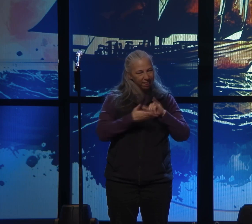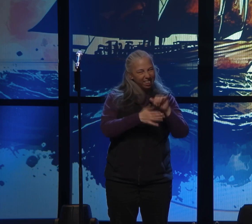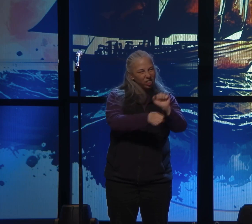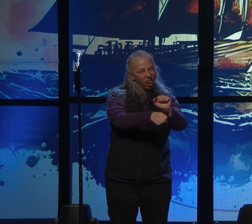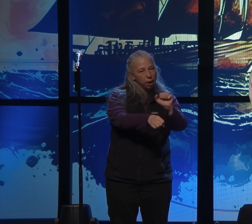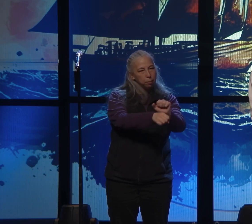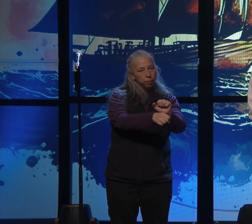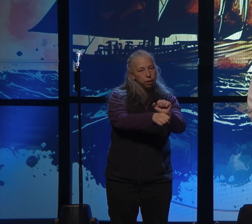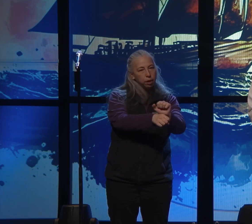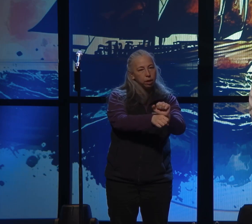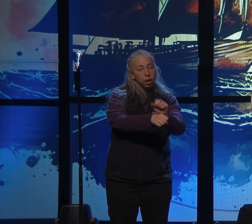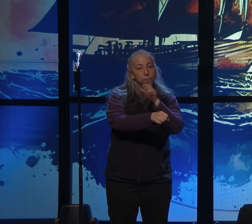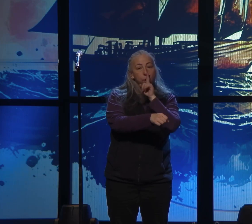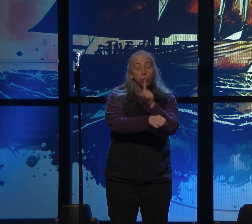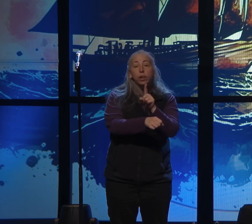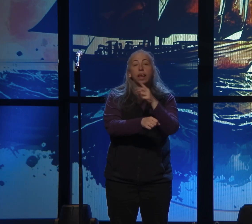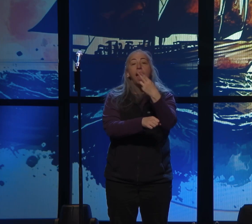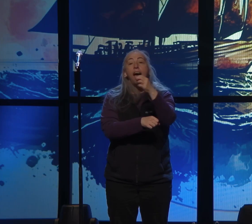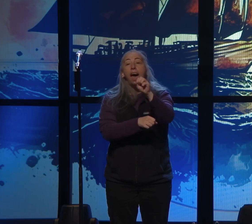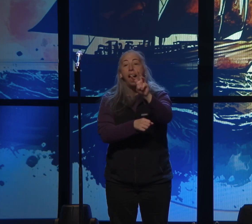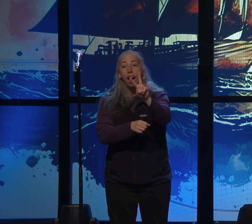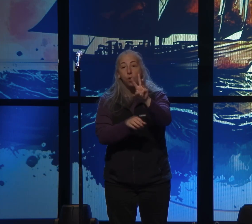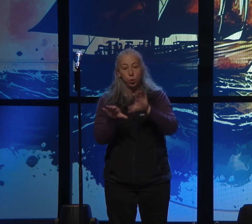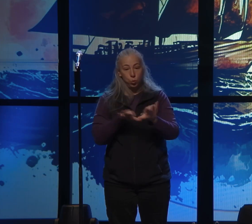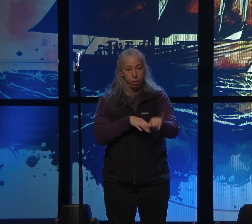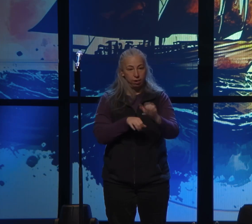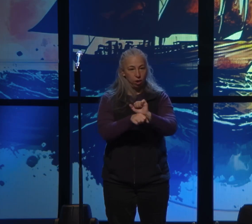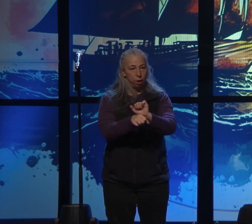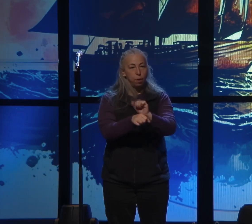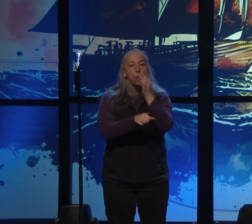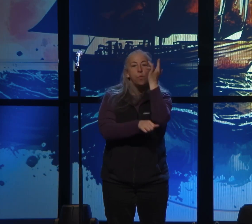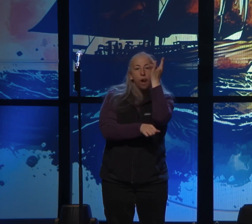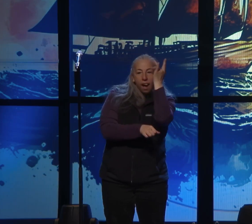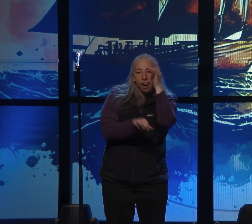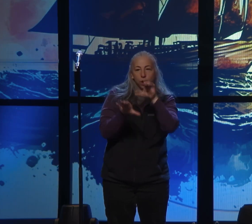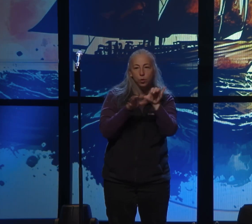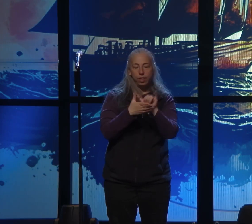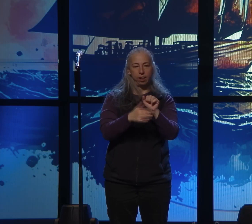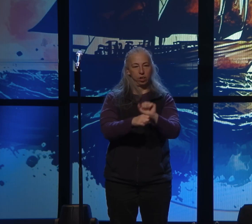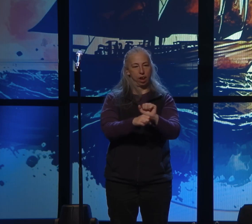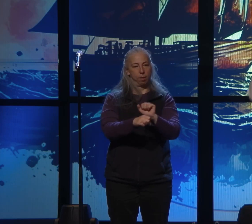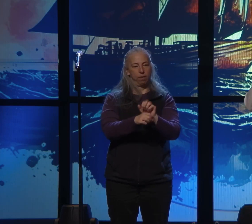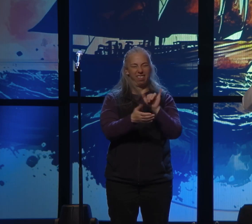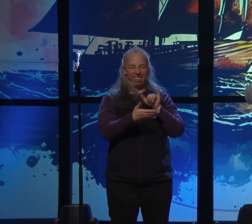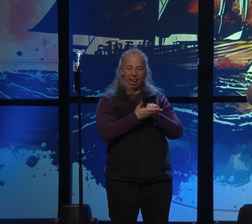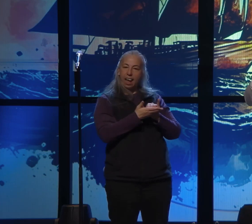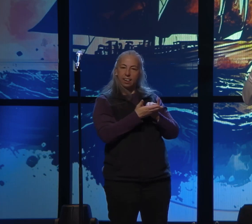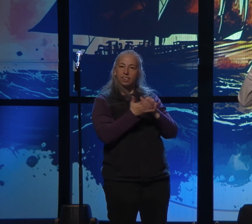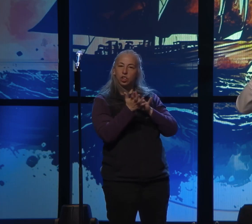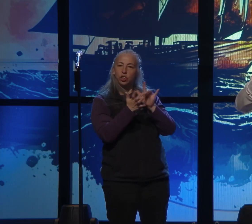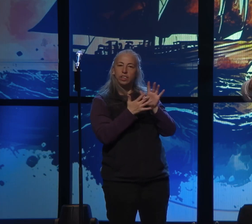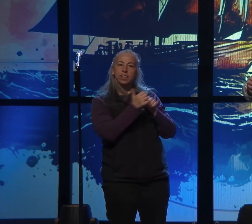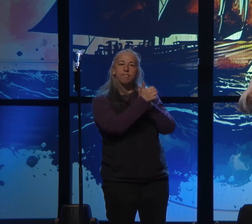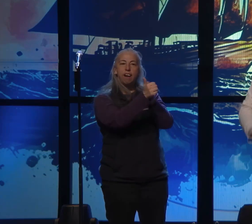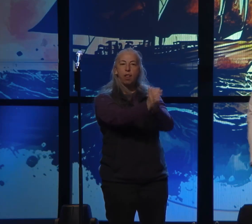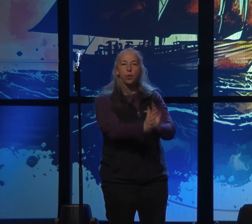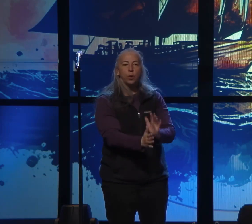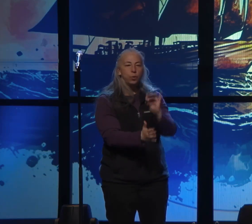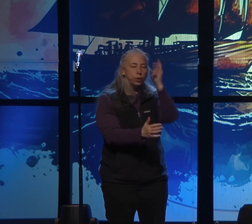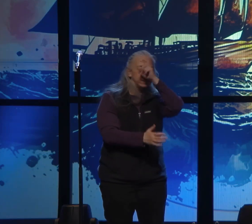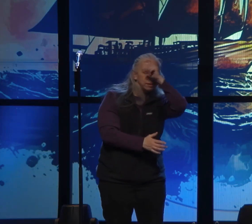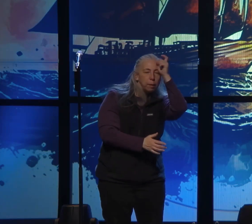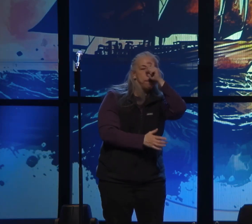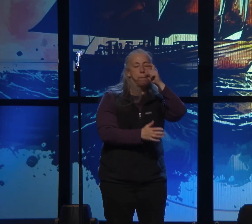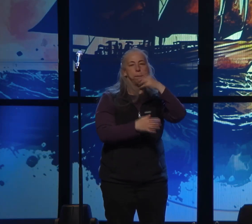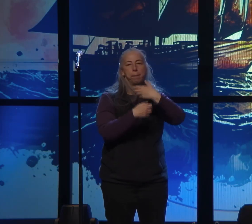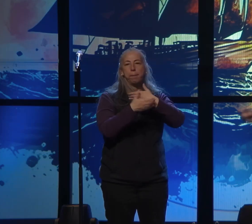But how you do that job and why you do that job, that's the follower of Jesus. That's the wisdom. That's the peacemaking